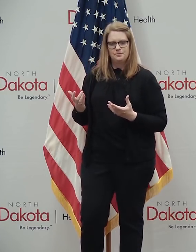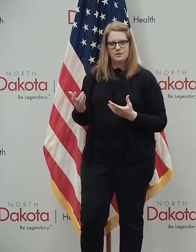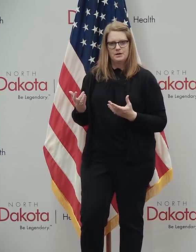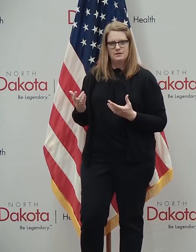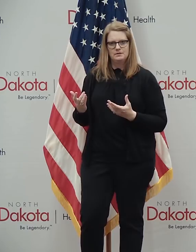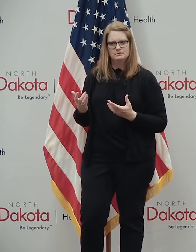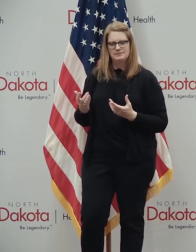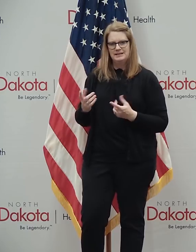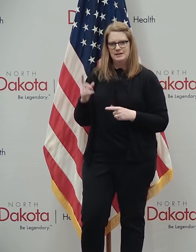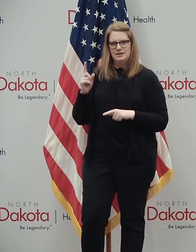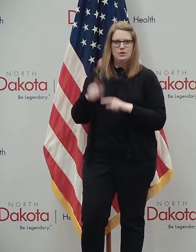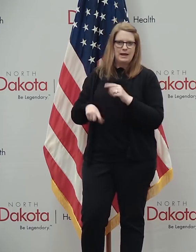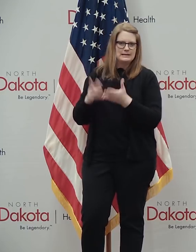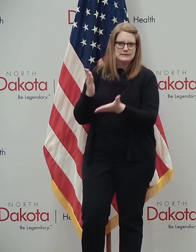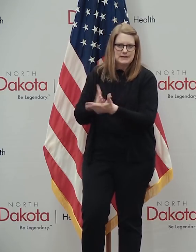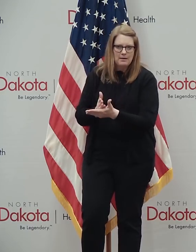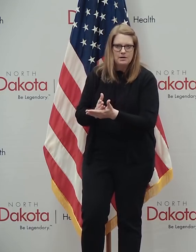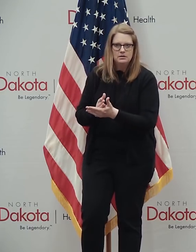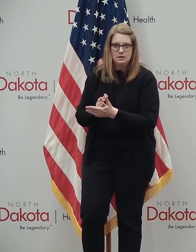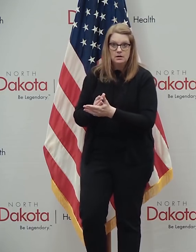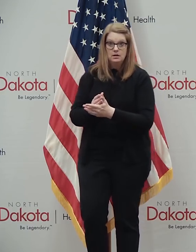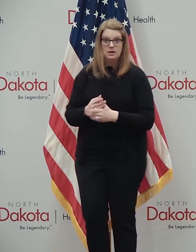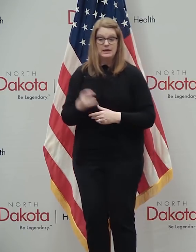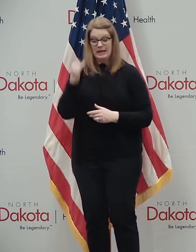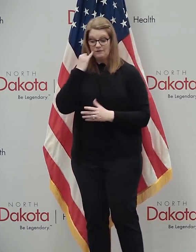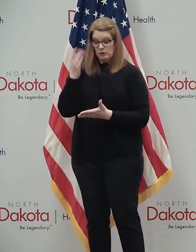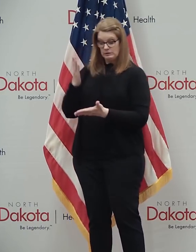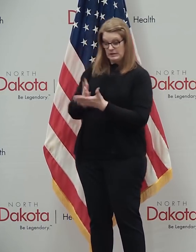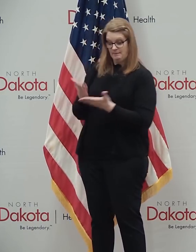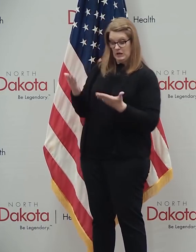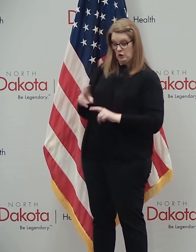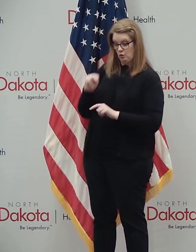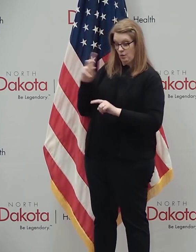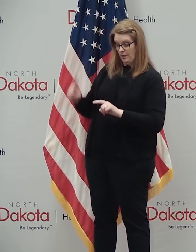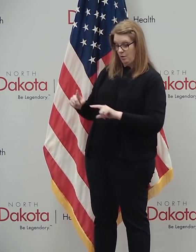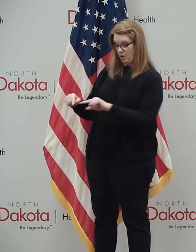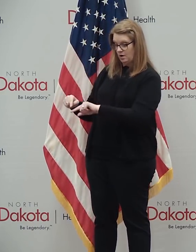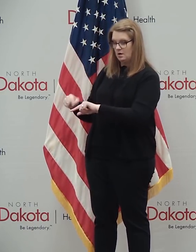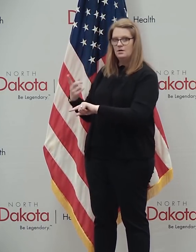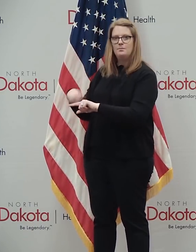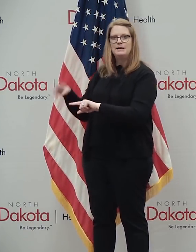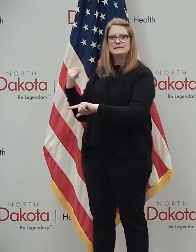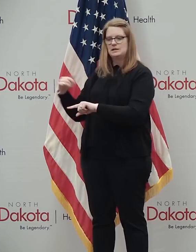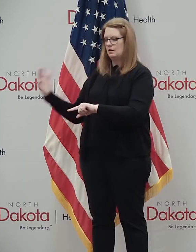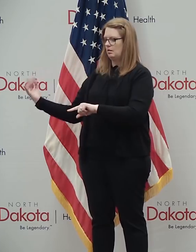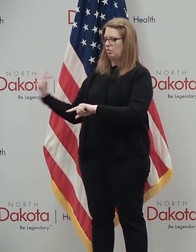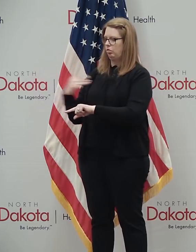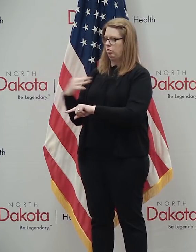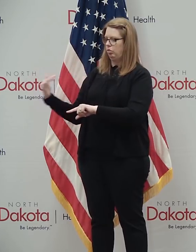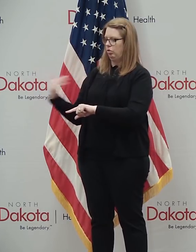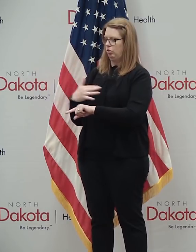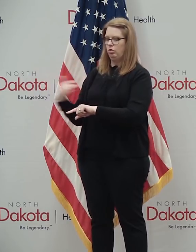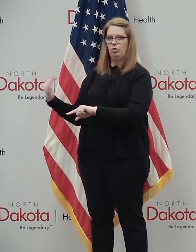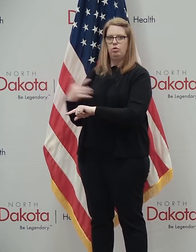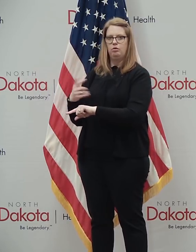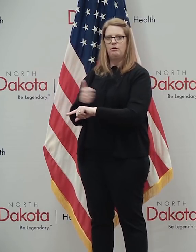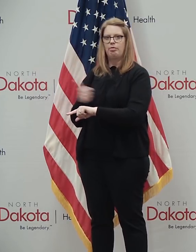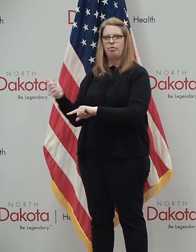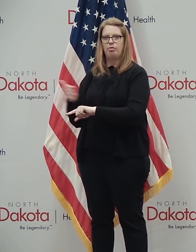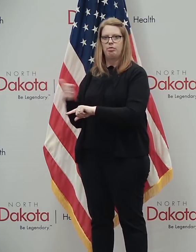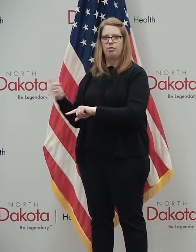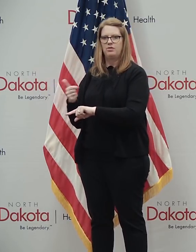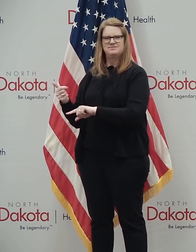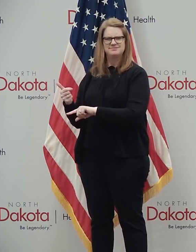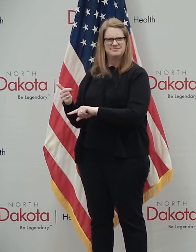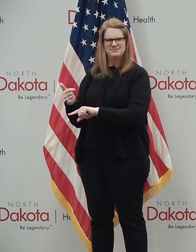won't ever be able to stop it if you stop it on one side of the border, but it comes across every day from the other. It doesn't matter which way it's going. So this is implying that we've got to figure out a